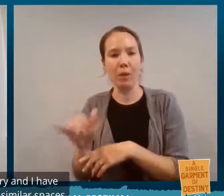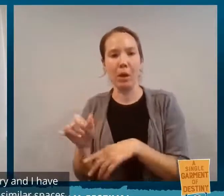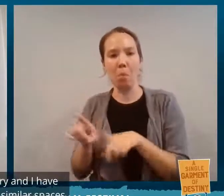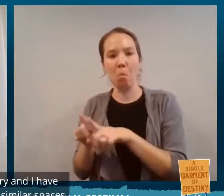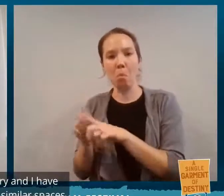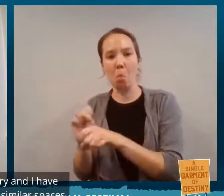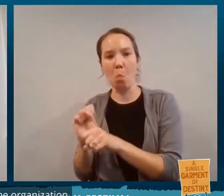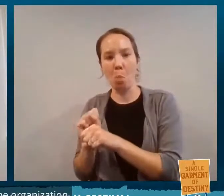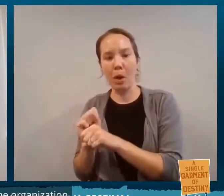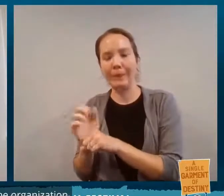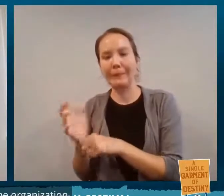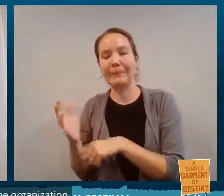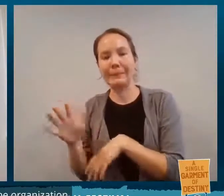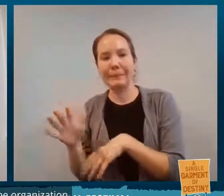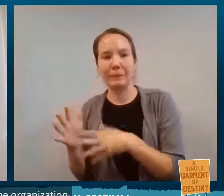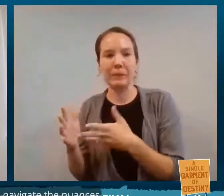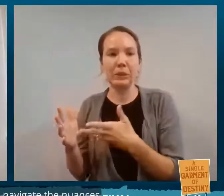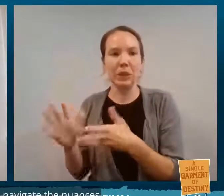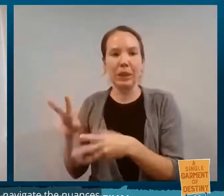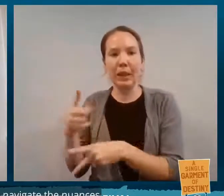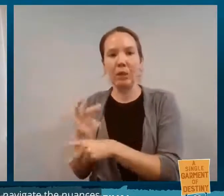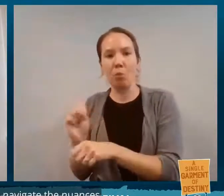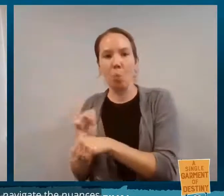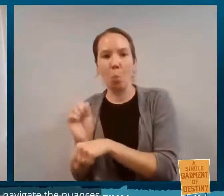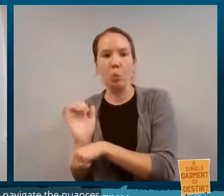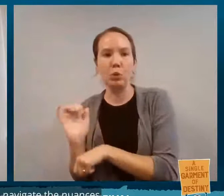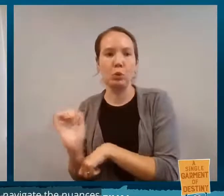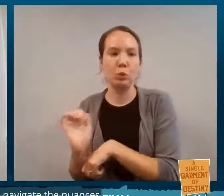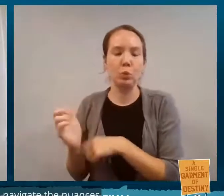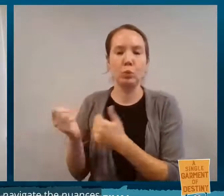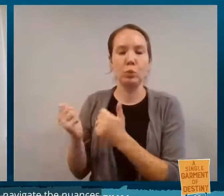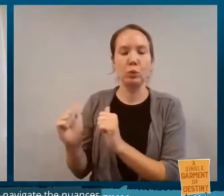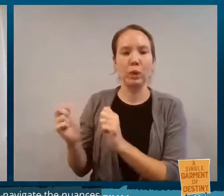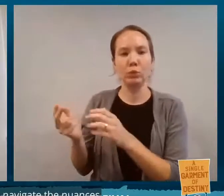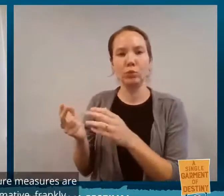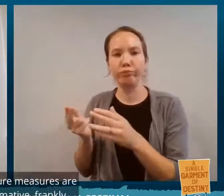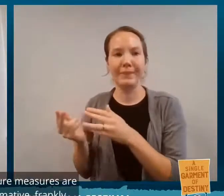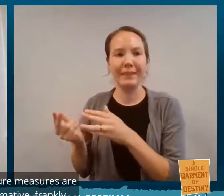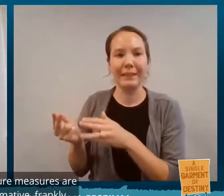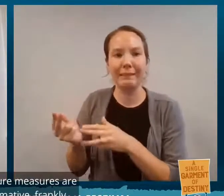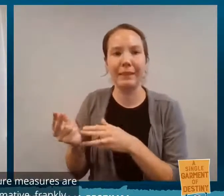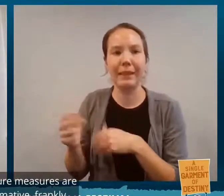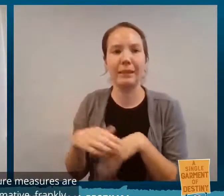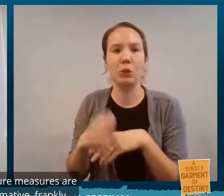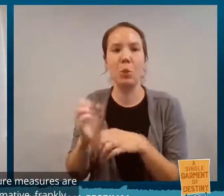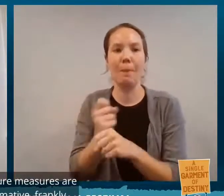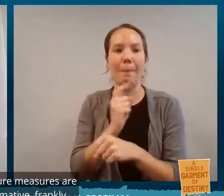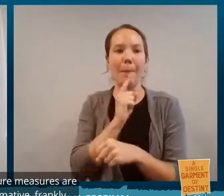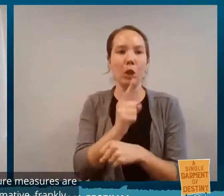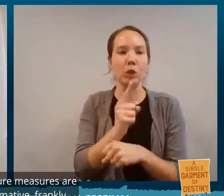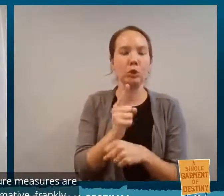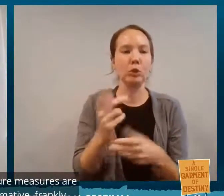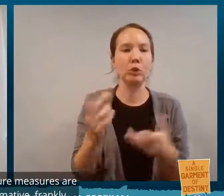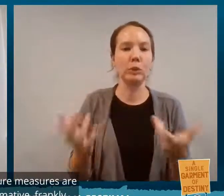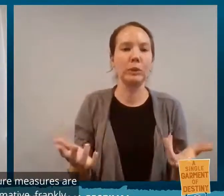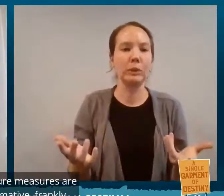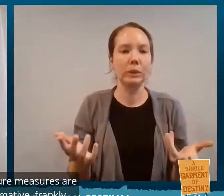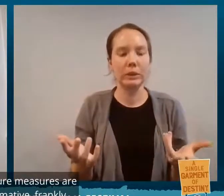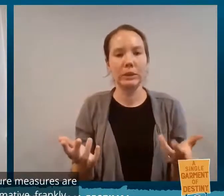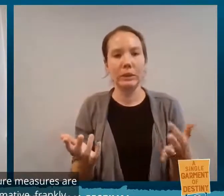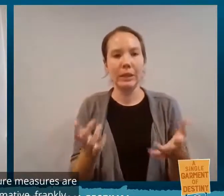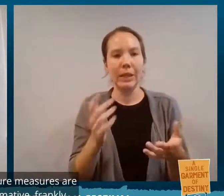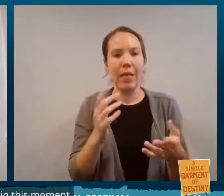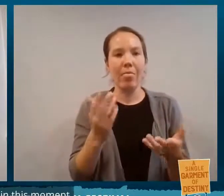similar spaces for the same organization, and also trying to sort of navigate nuances of making sure measures are not